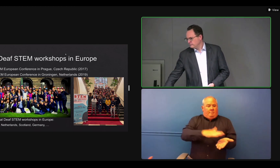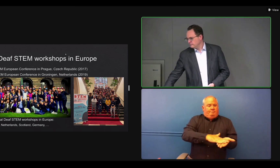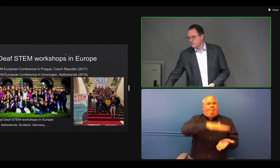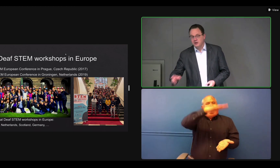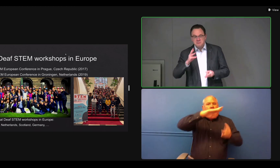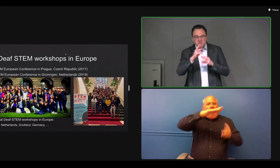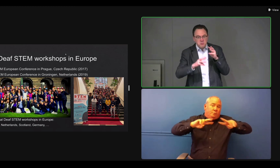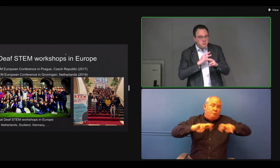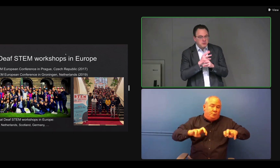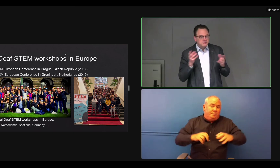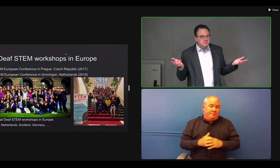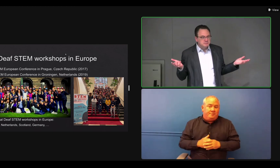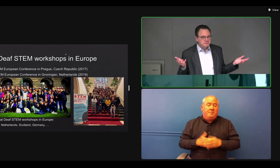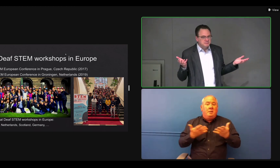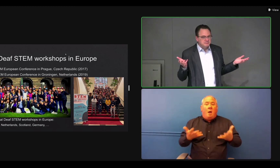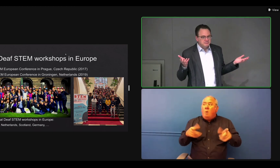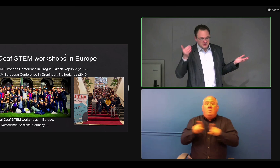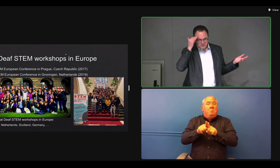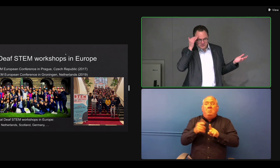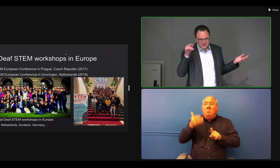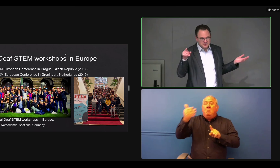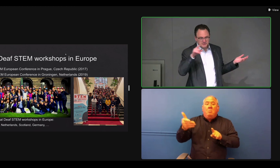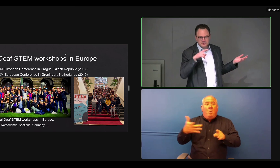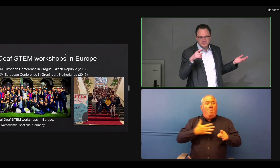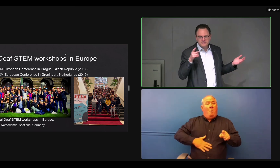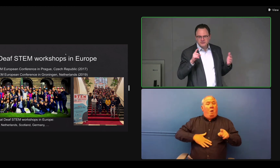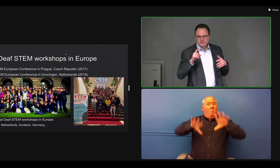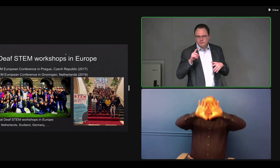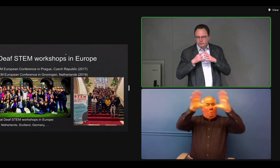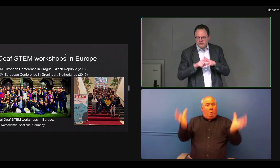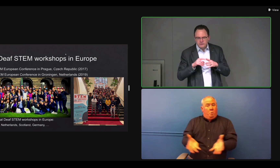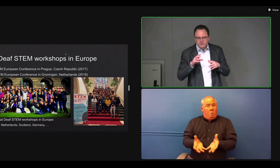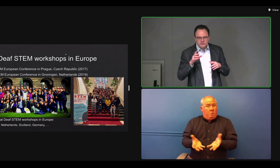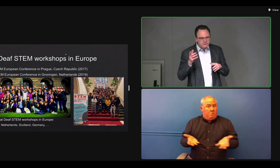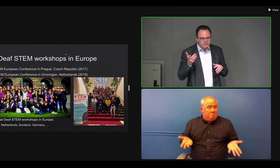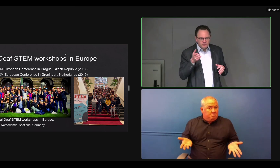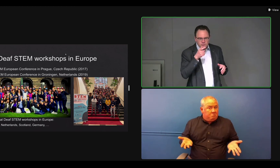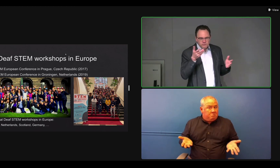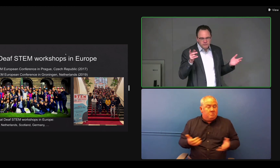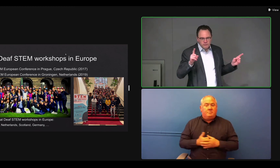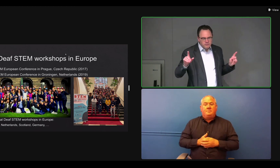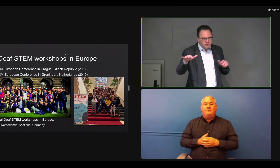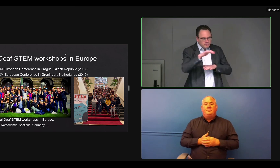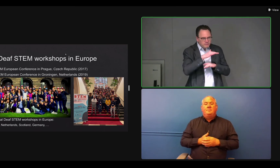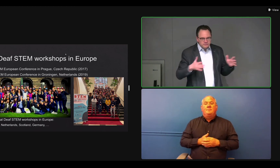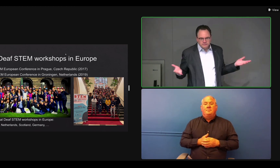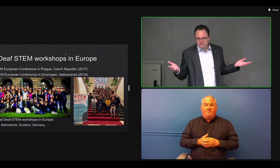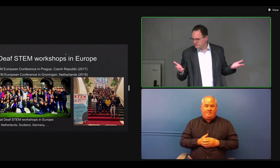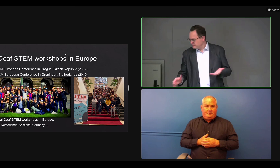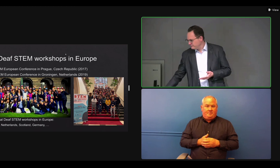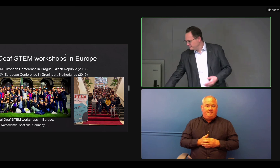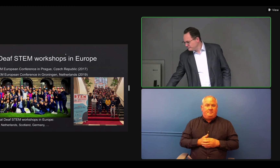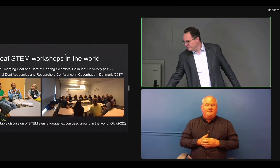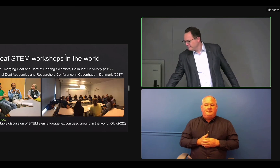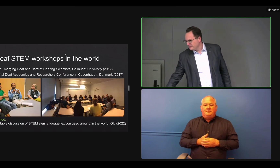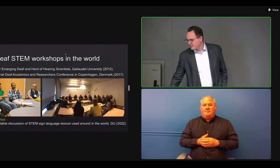folks and learn more about what others are using to really understand globally where we are. So I'm wondering